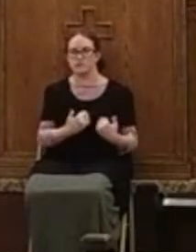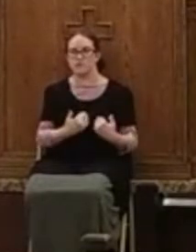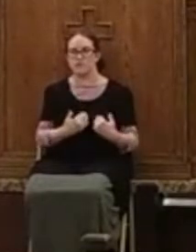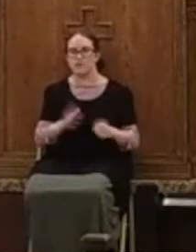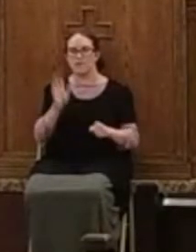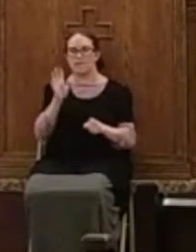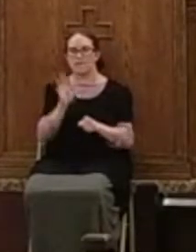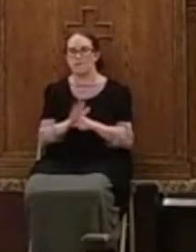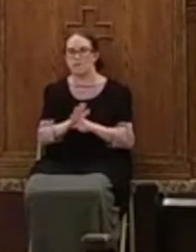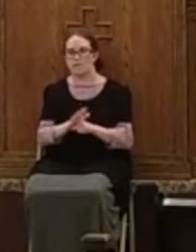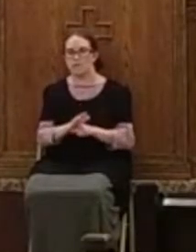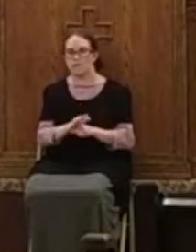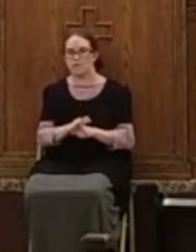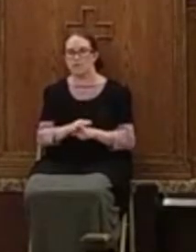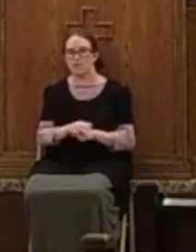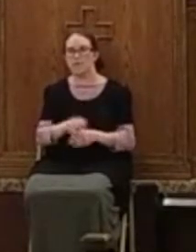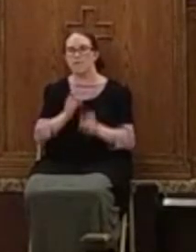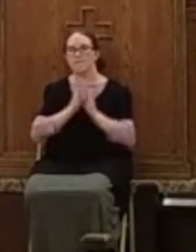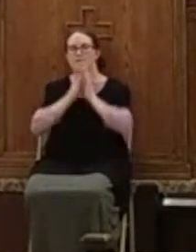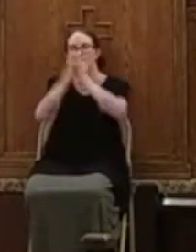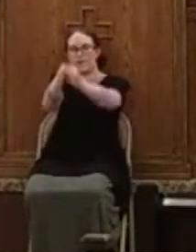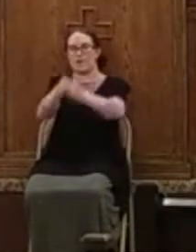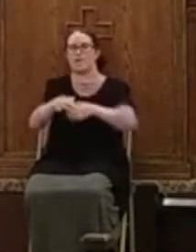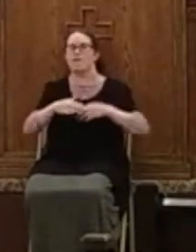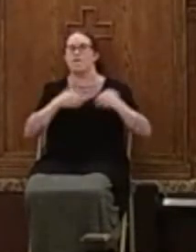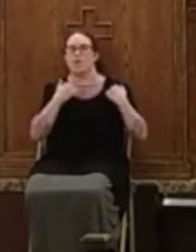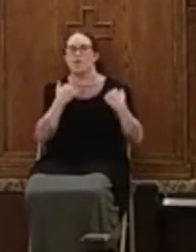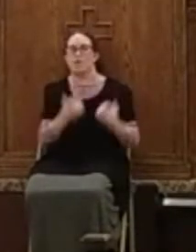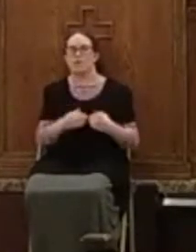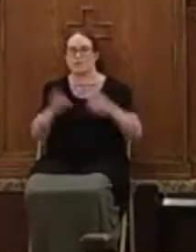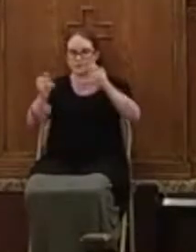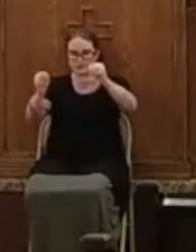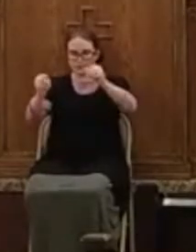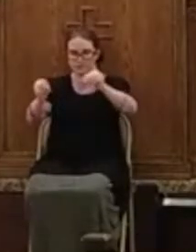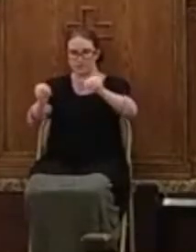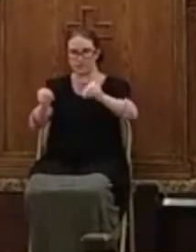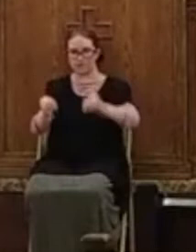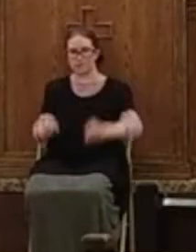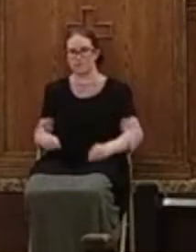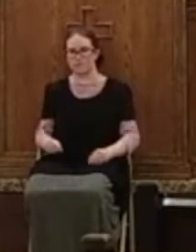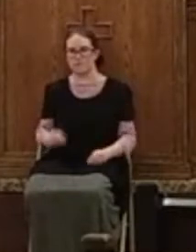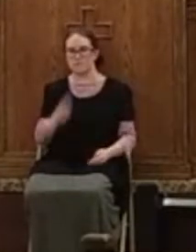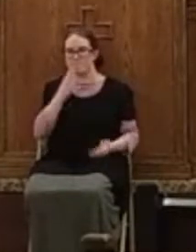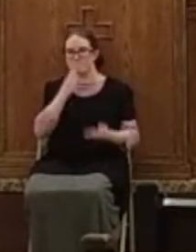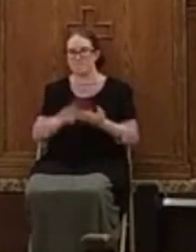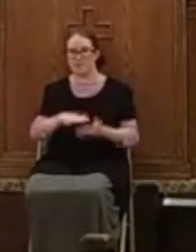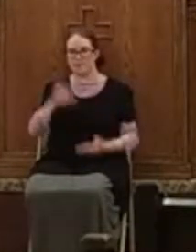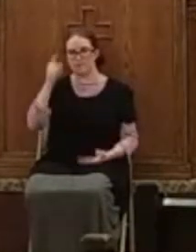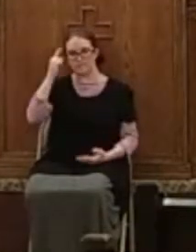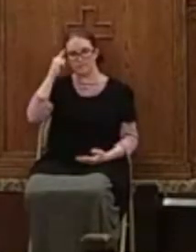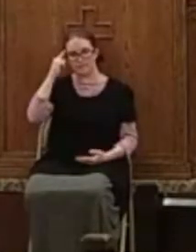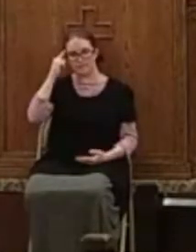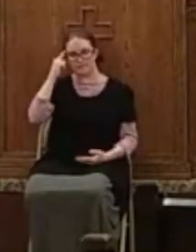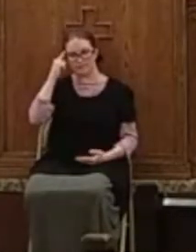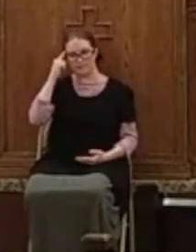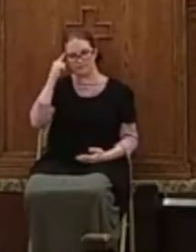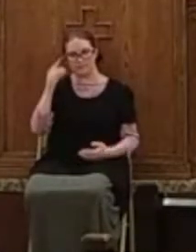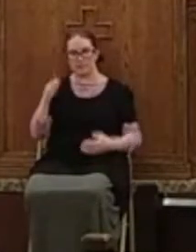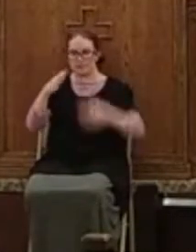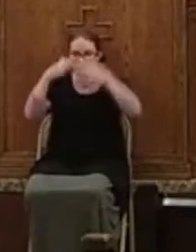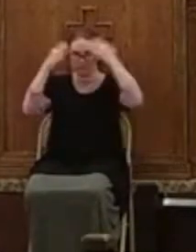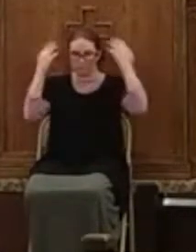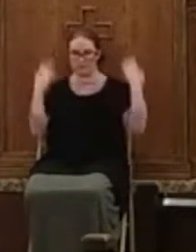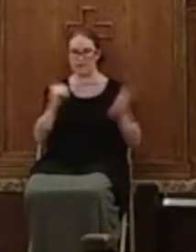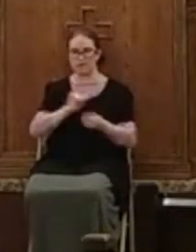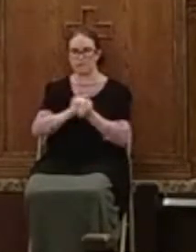full assurance of faith, having our hearts sprinkled with an evil conscience. Amen. And our bodies